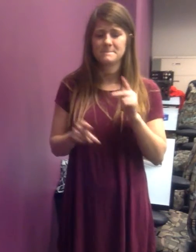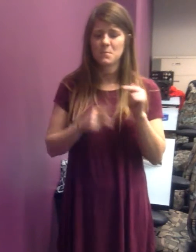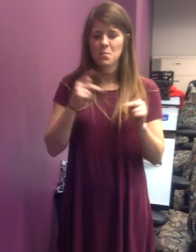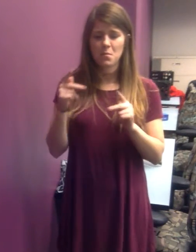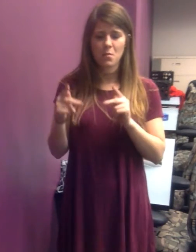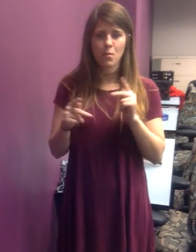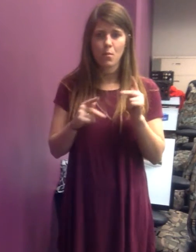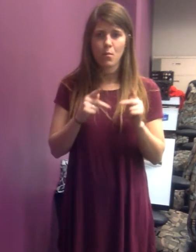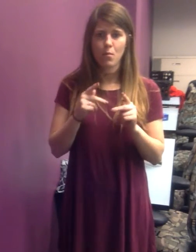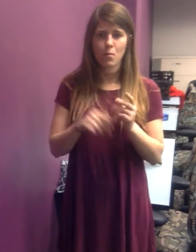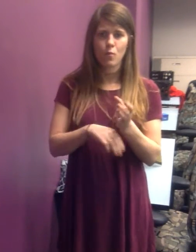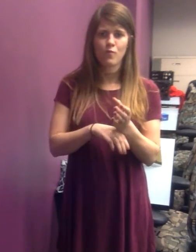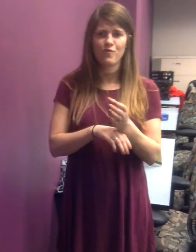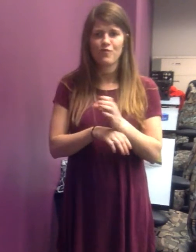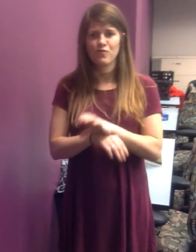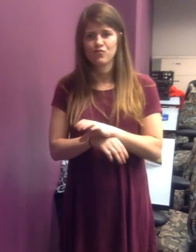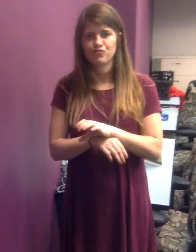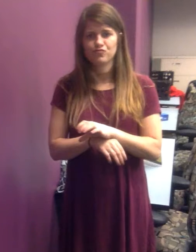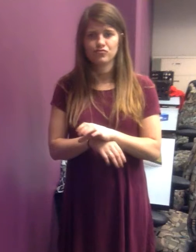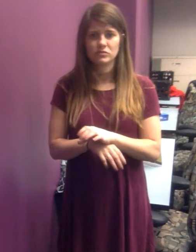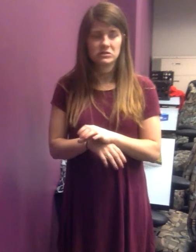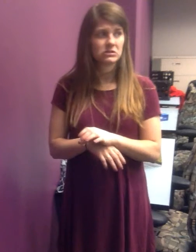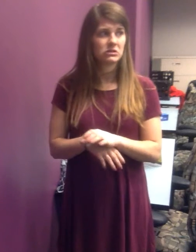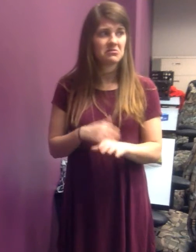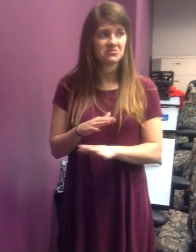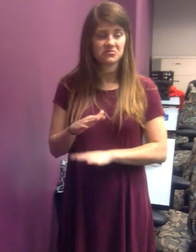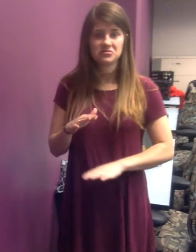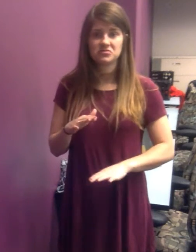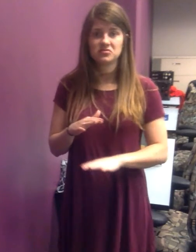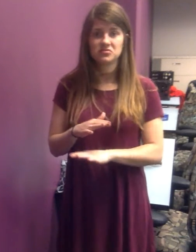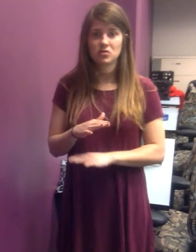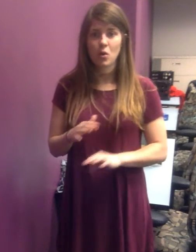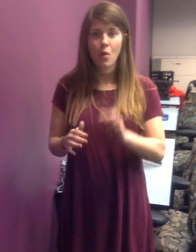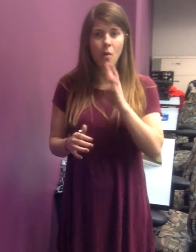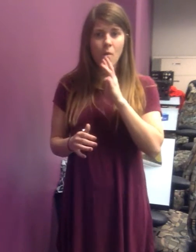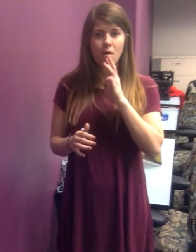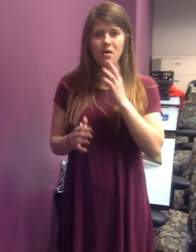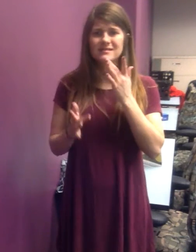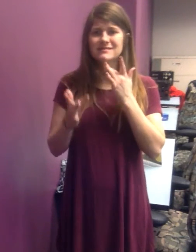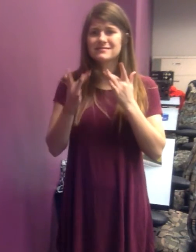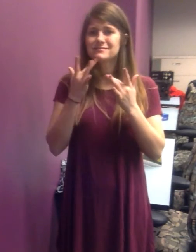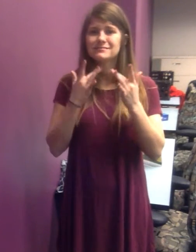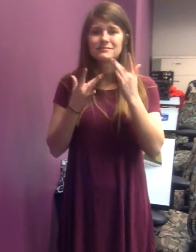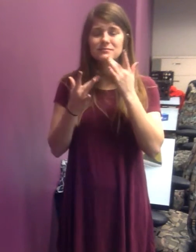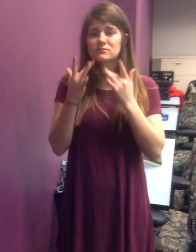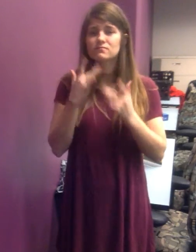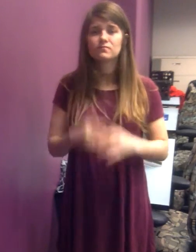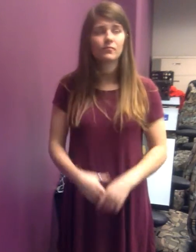The amount of sea ice on the Arctic Ocean in 2012 was a record low. We all have to start getting used to this kind